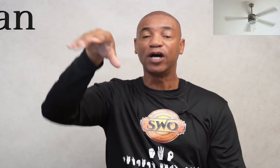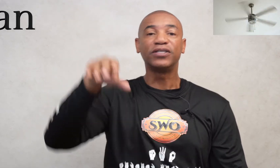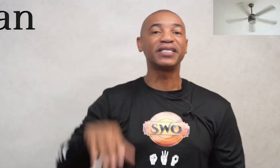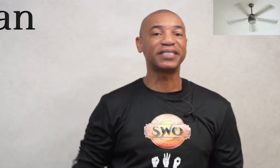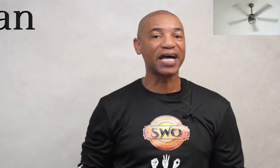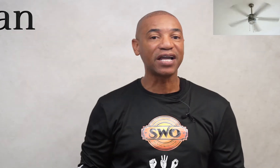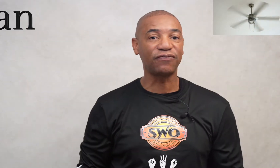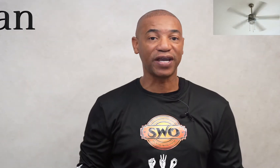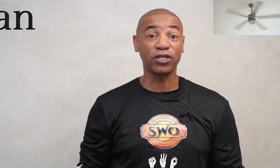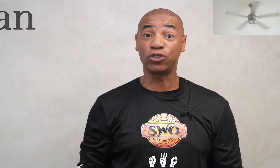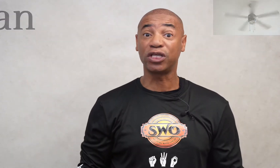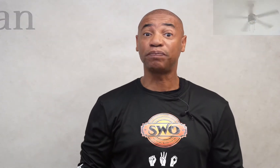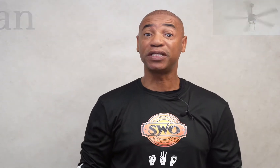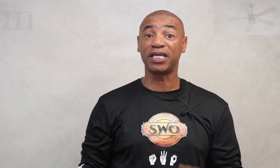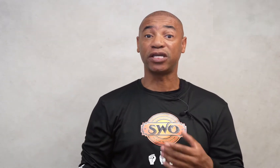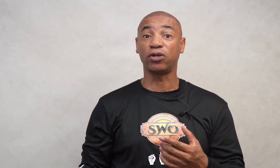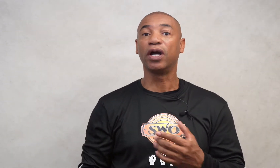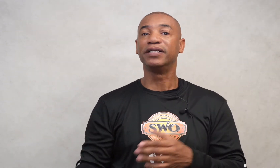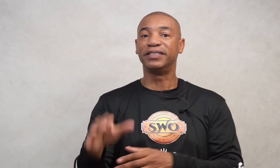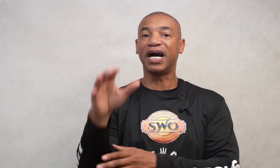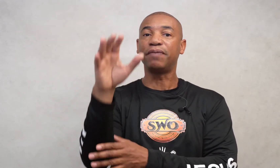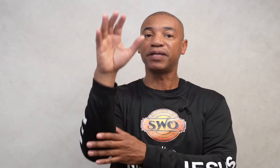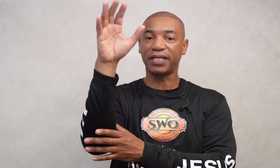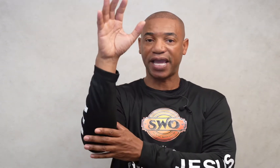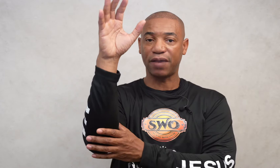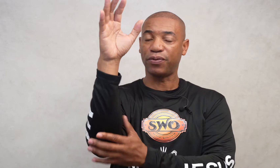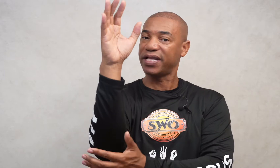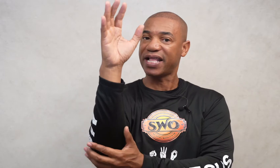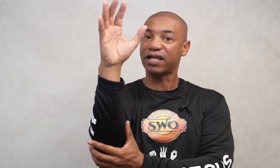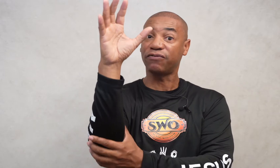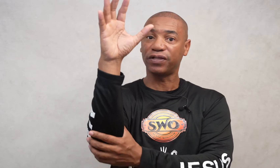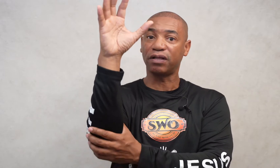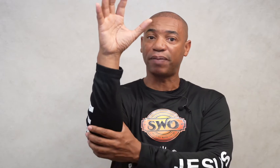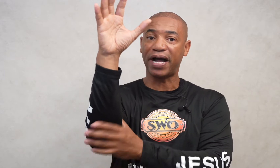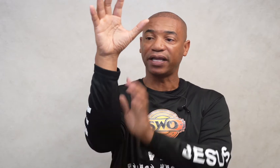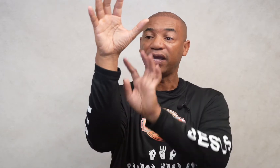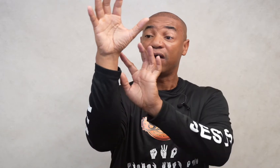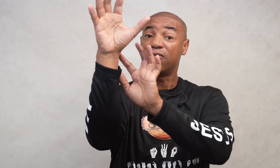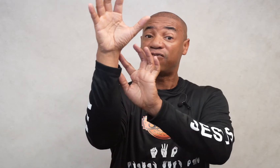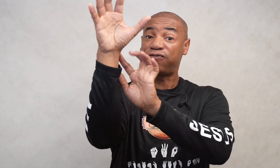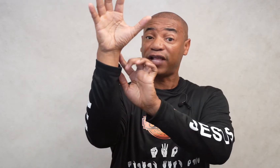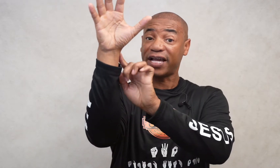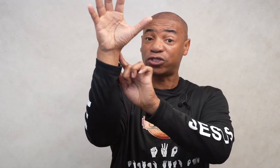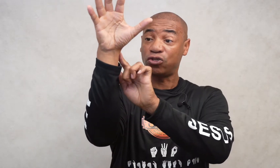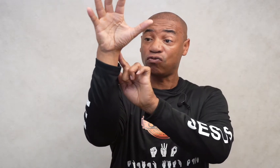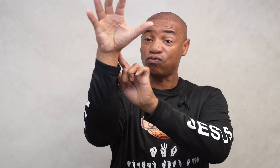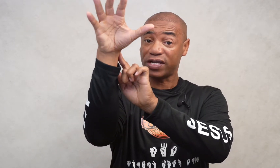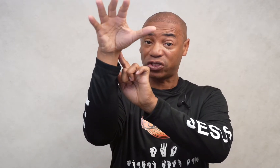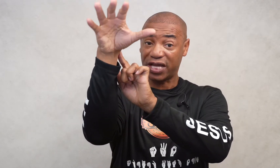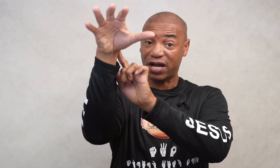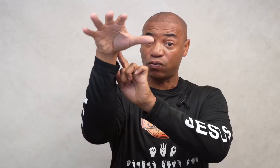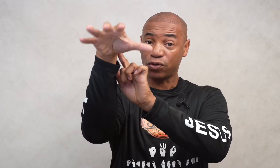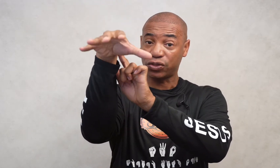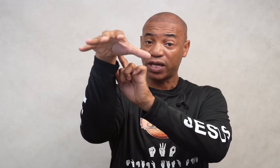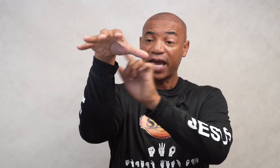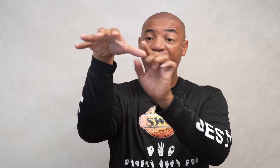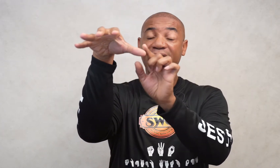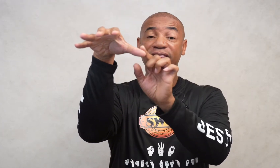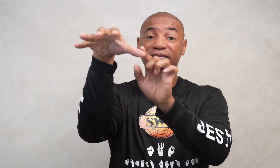To sign fan, you simply take your dominant hand, bring that out in front of the body, flex your wrist downwards, and then